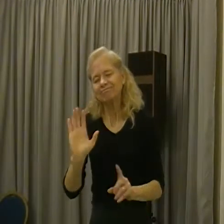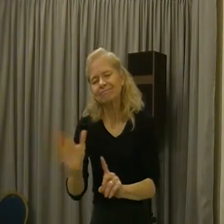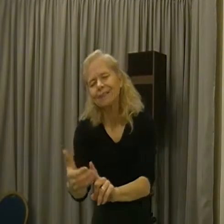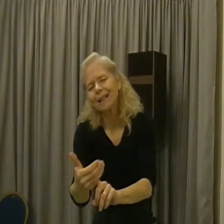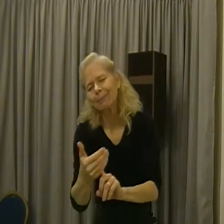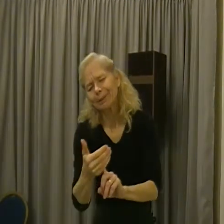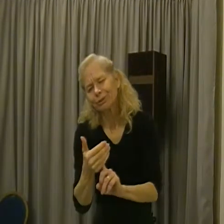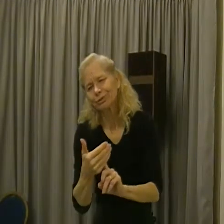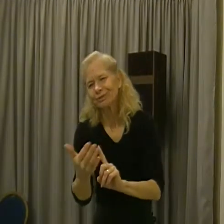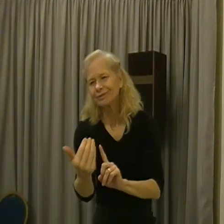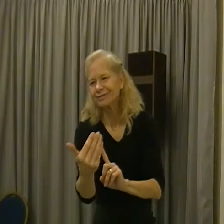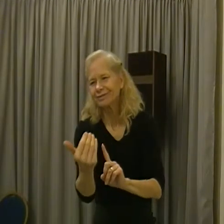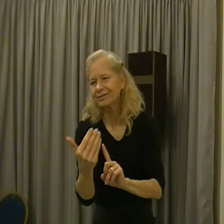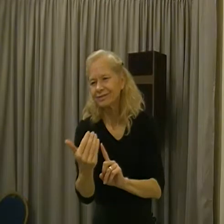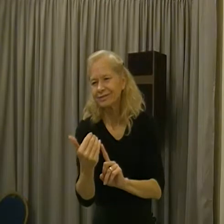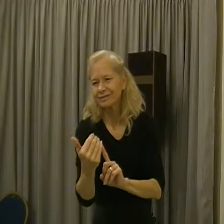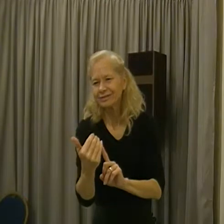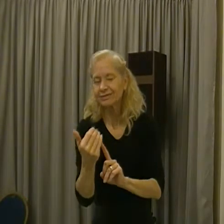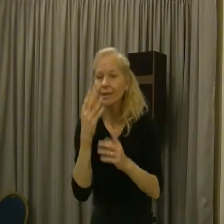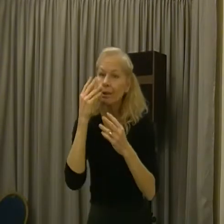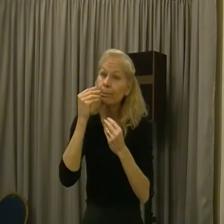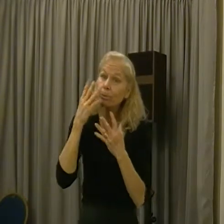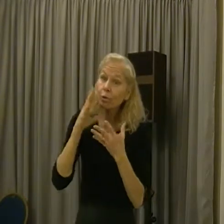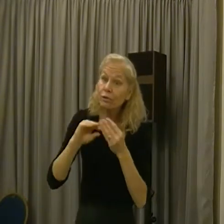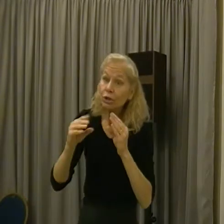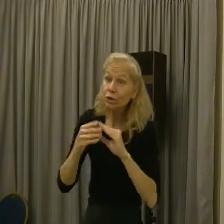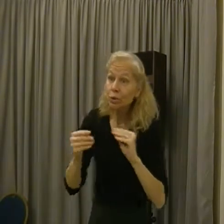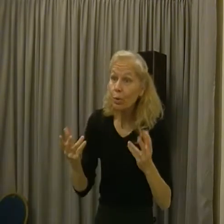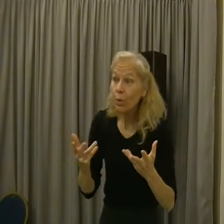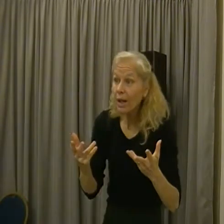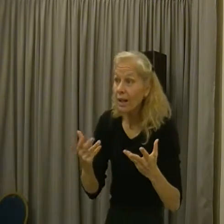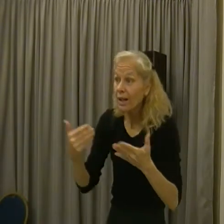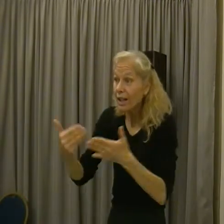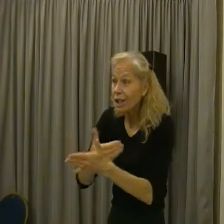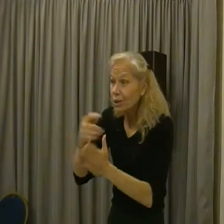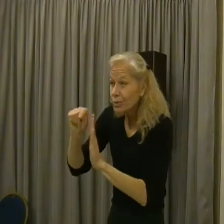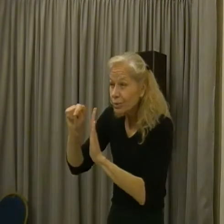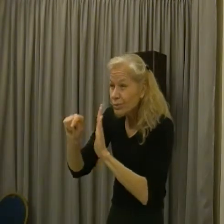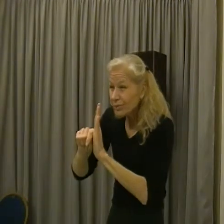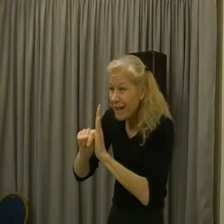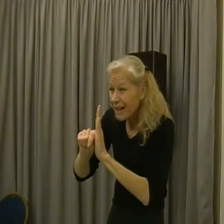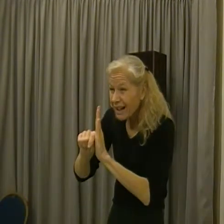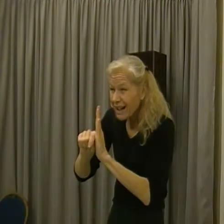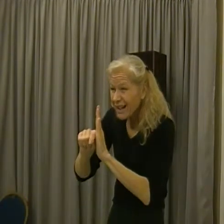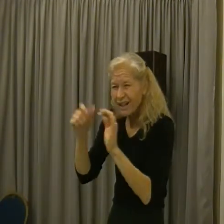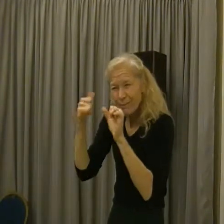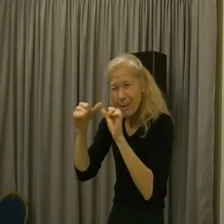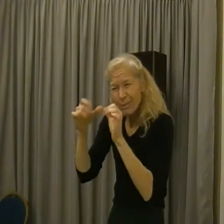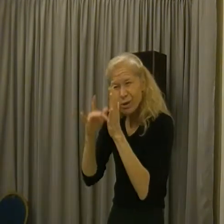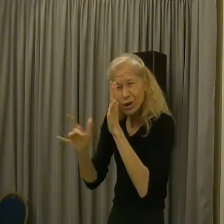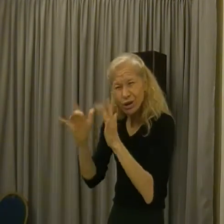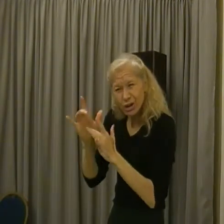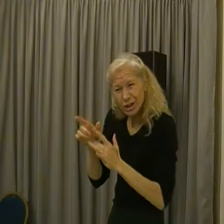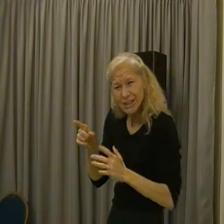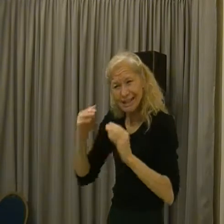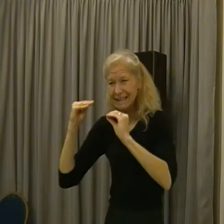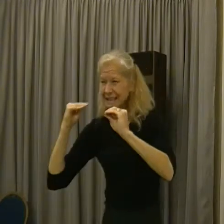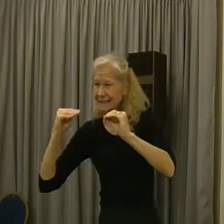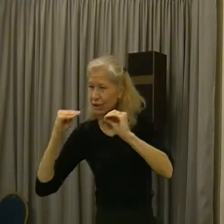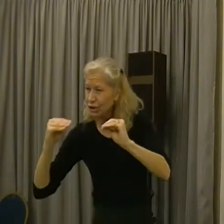story of the Good Samaritan? Remember the parable of the Bible also about the rich man? He built his